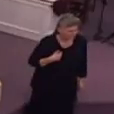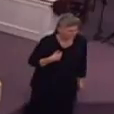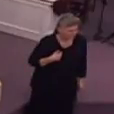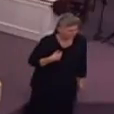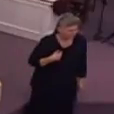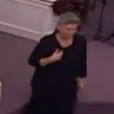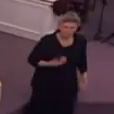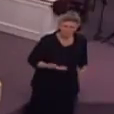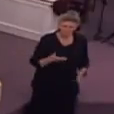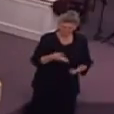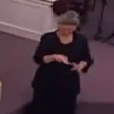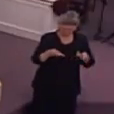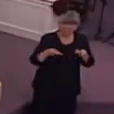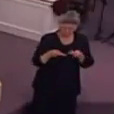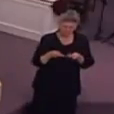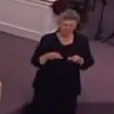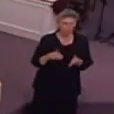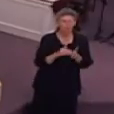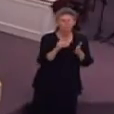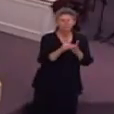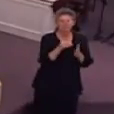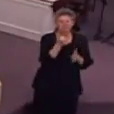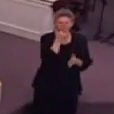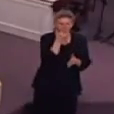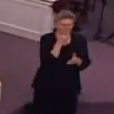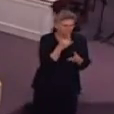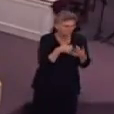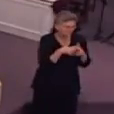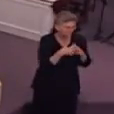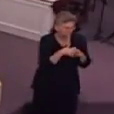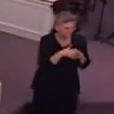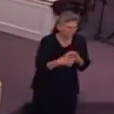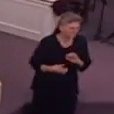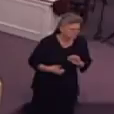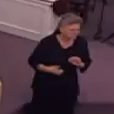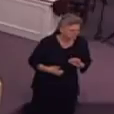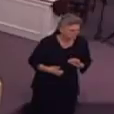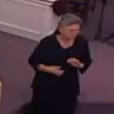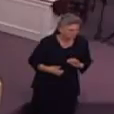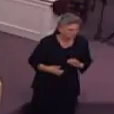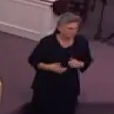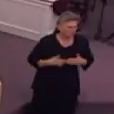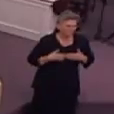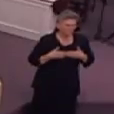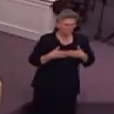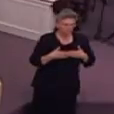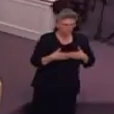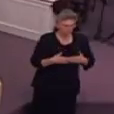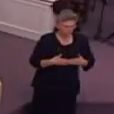on. This might be the place where a million misfits, amen, is breathed.